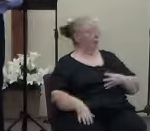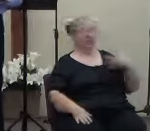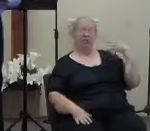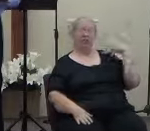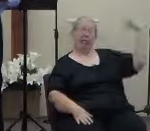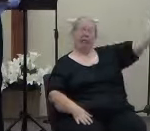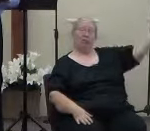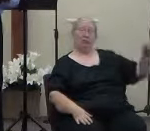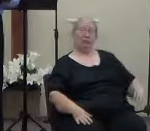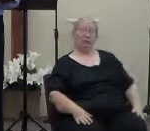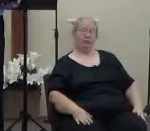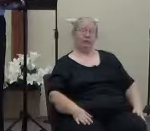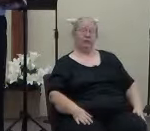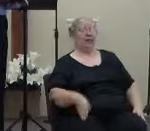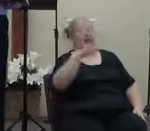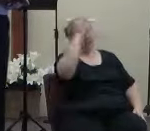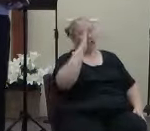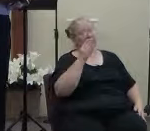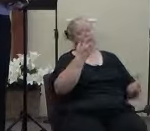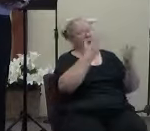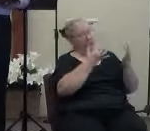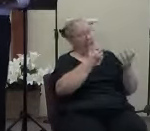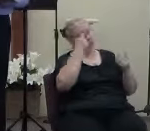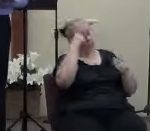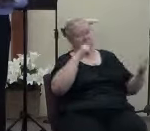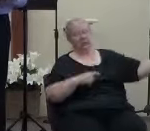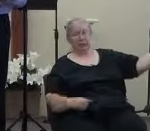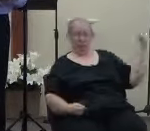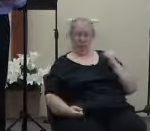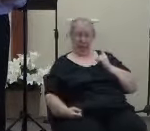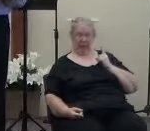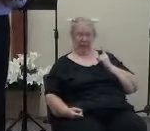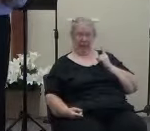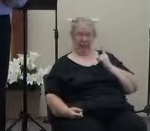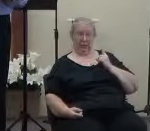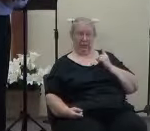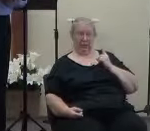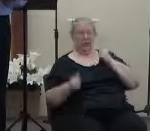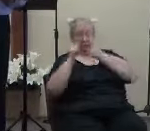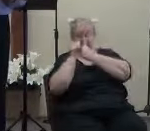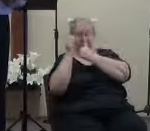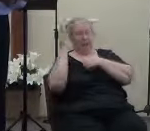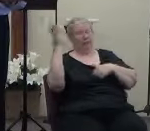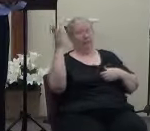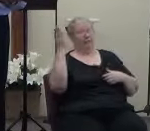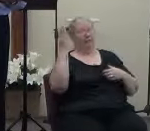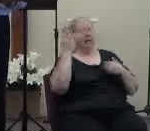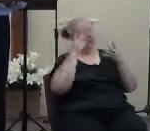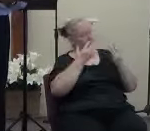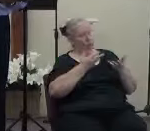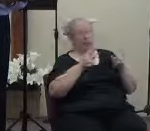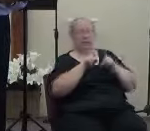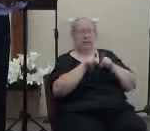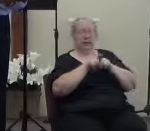And He's waiting on us to walk back on that narrow path and get back in line with Him. And He'll wait just like the Father did for the prodigal